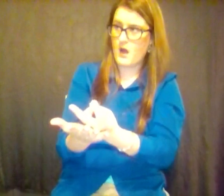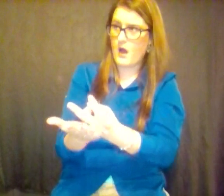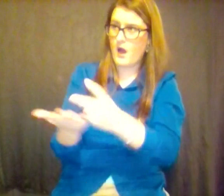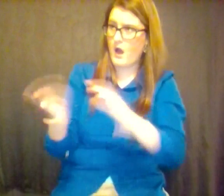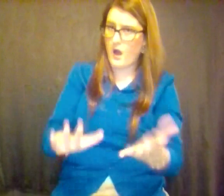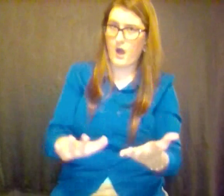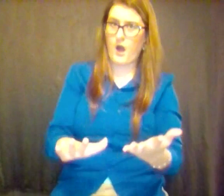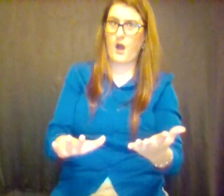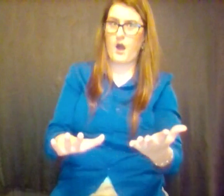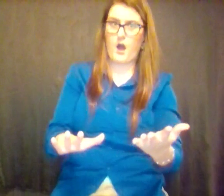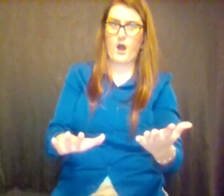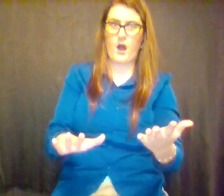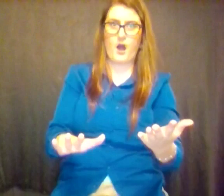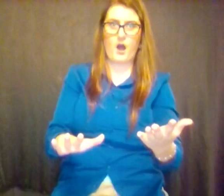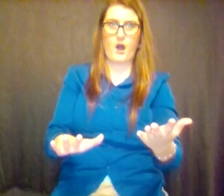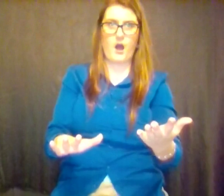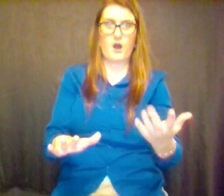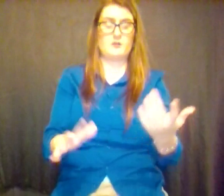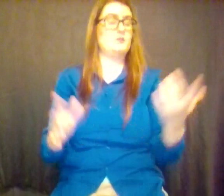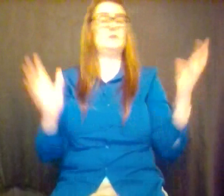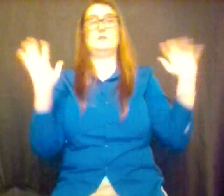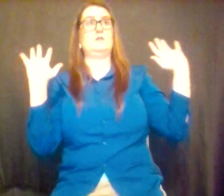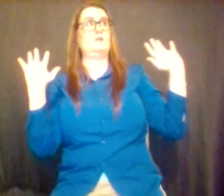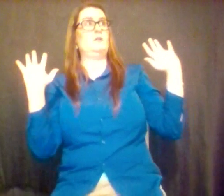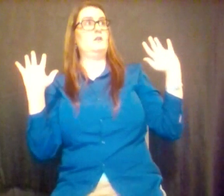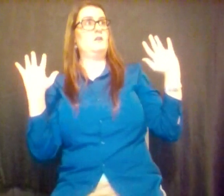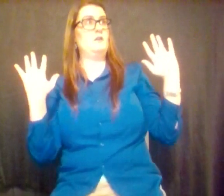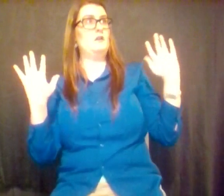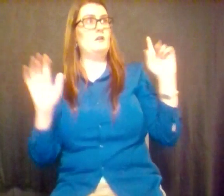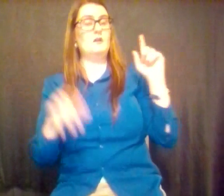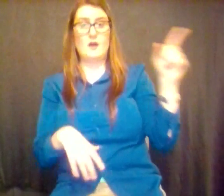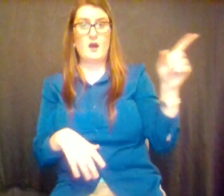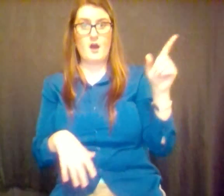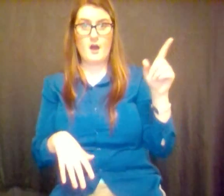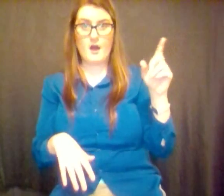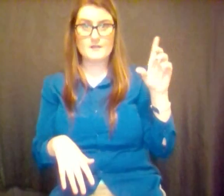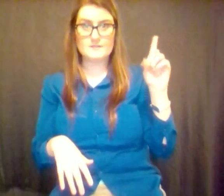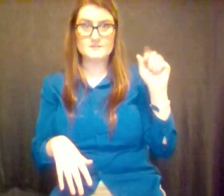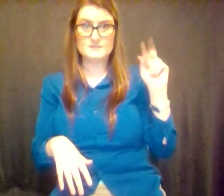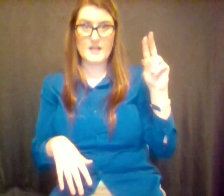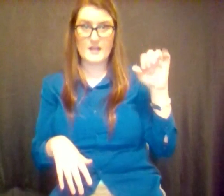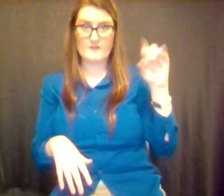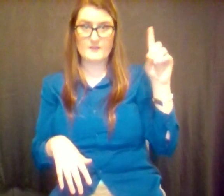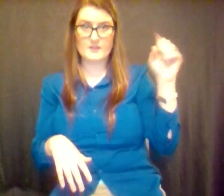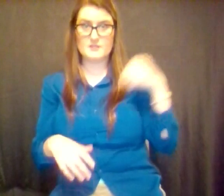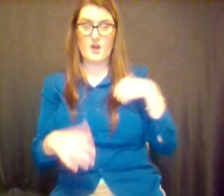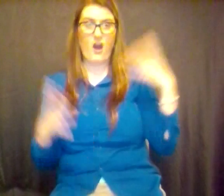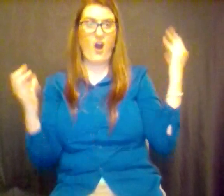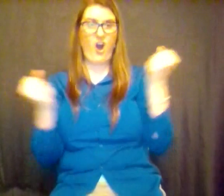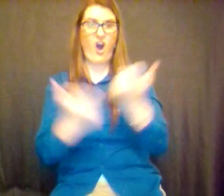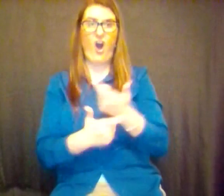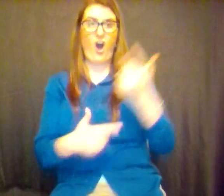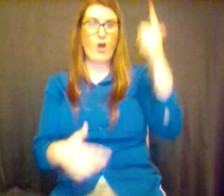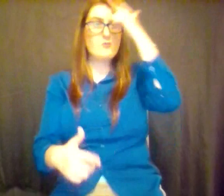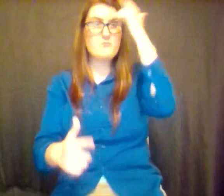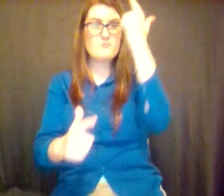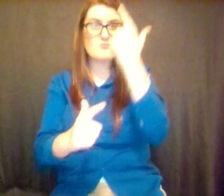dead. David's 1, 2, 3, 4, 5, 6, 7 big brothers and all their friends and the king of Israel cheered and